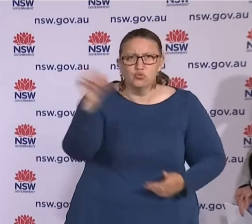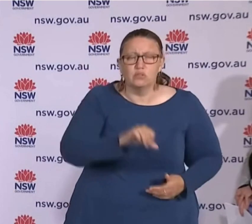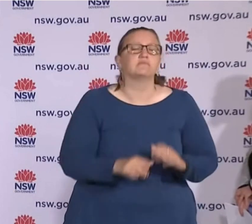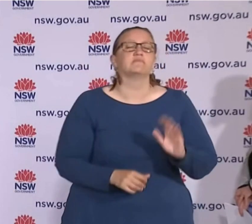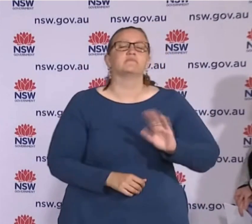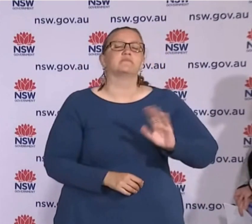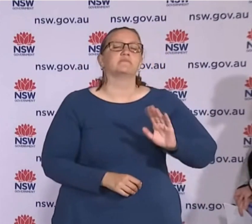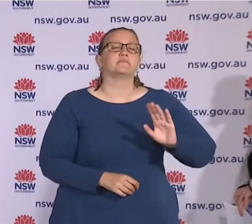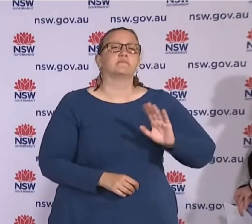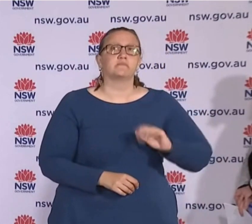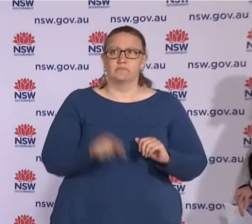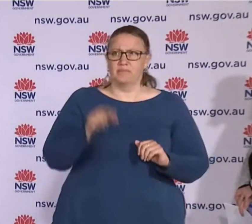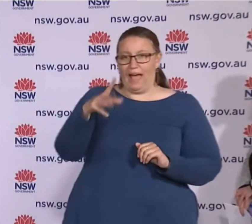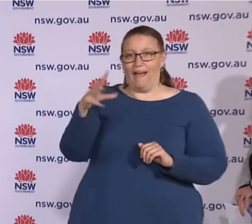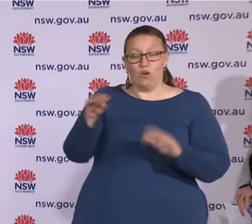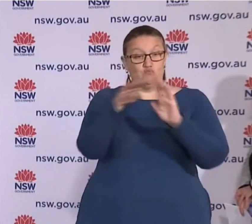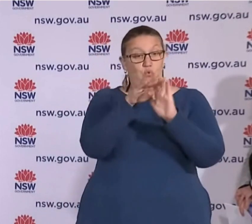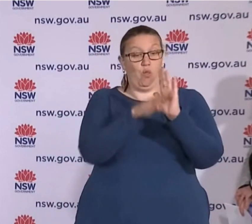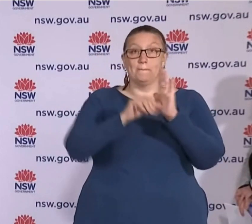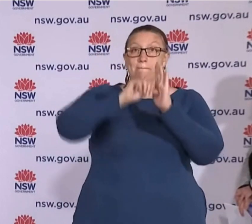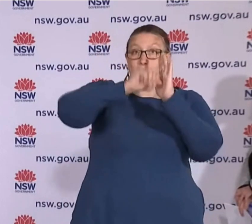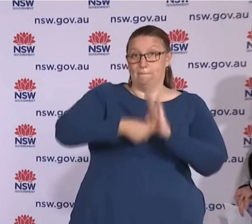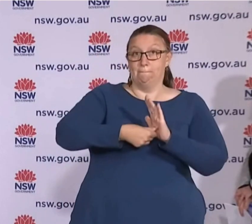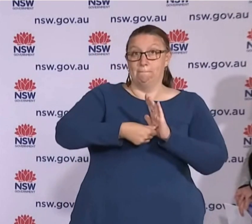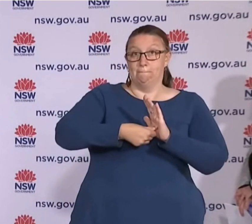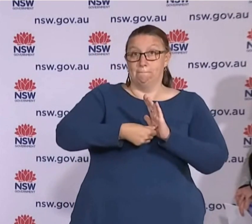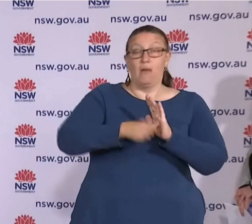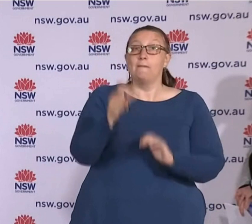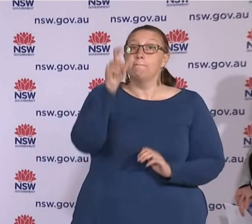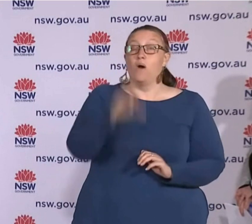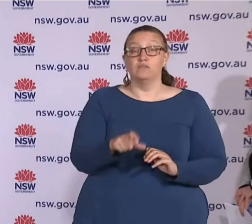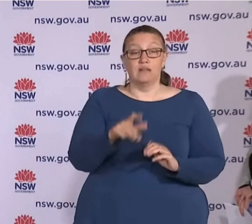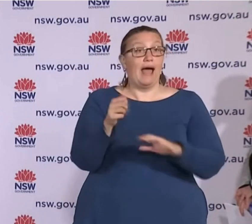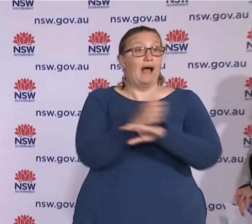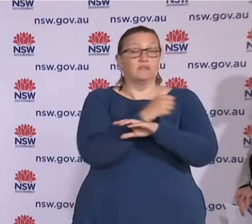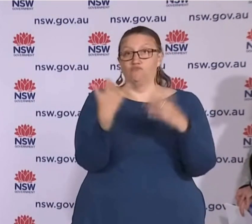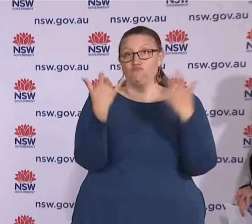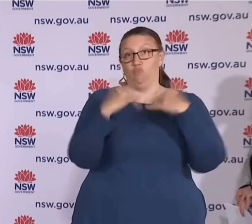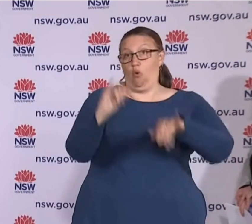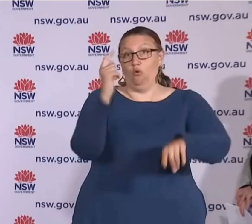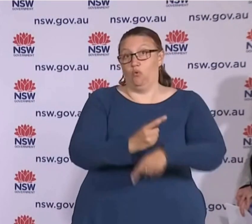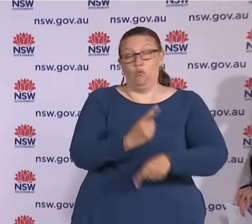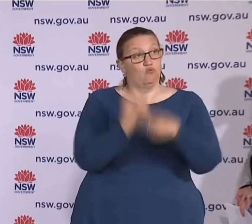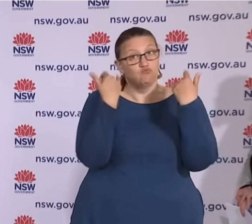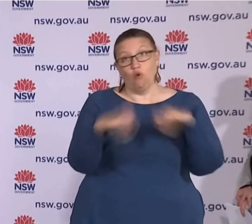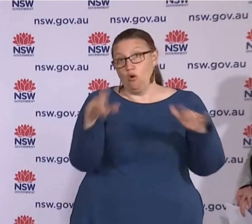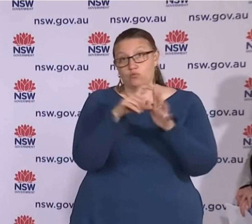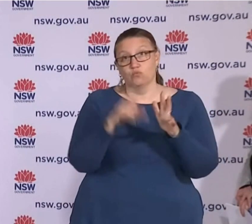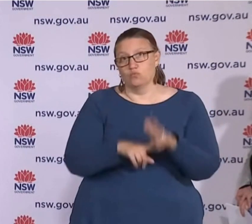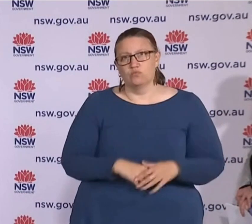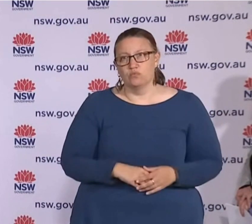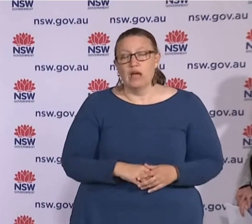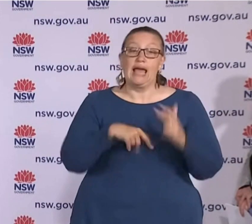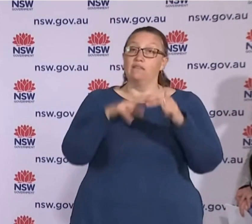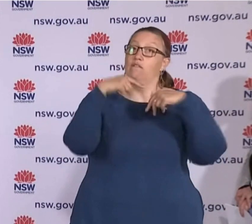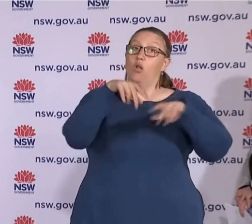they weren't allowed to go to, and police advised me this morning that person's being charged. So that person did the wrong thing. The system worked. It was people doing the wrong